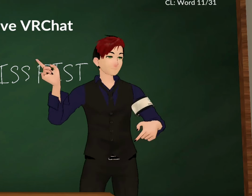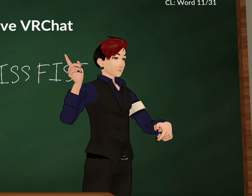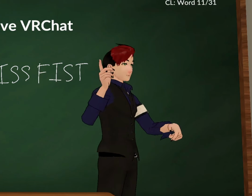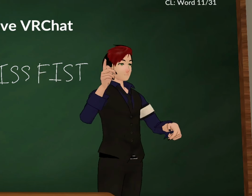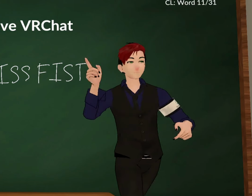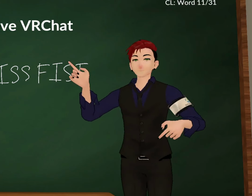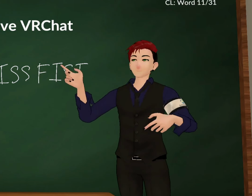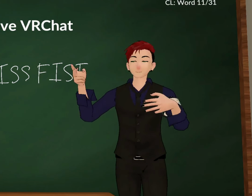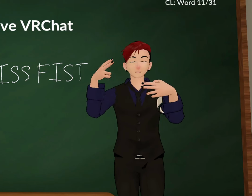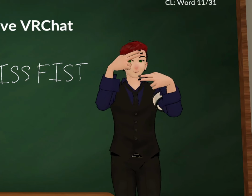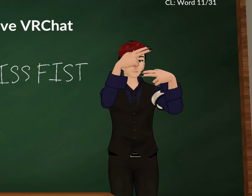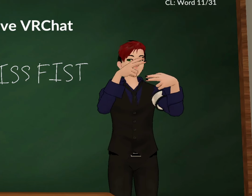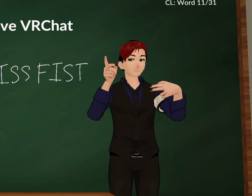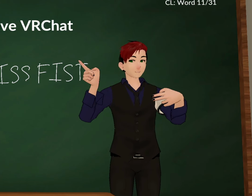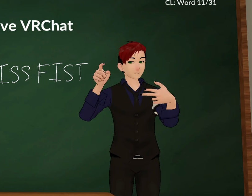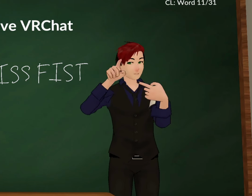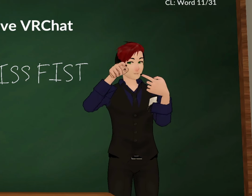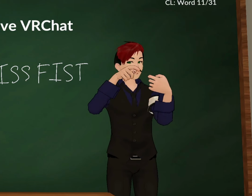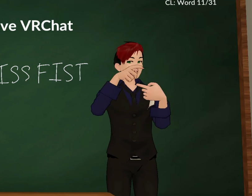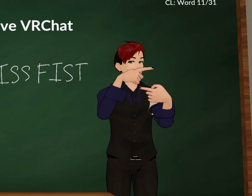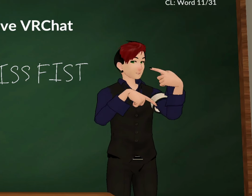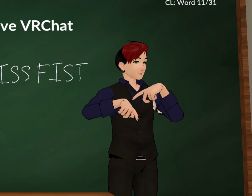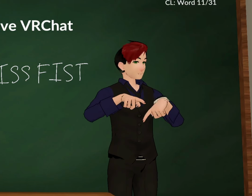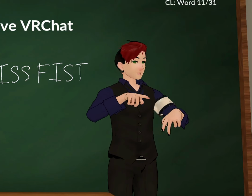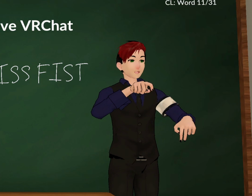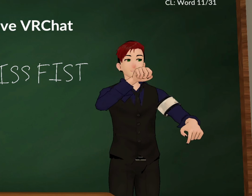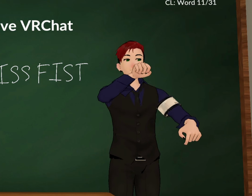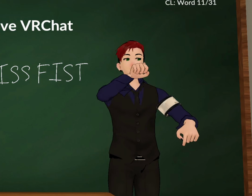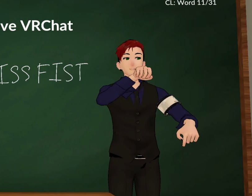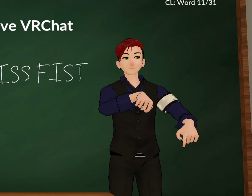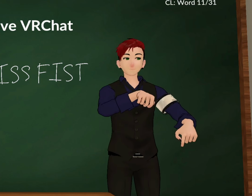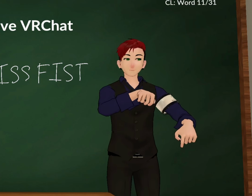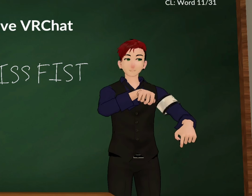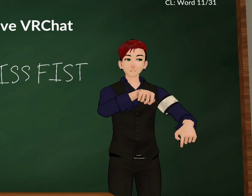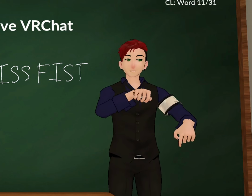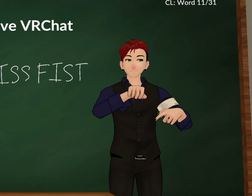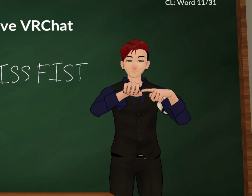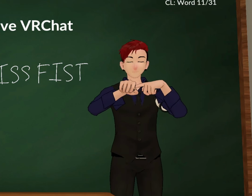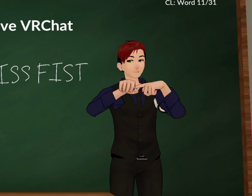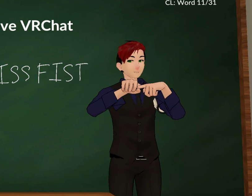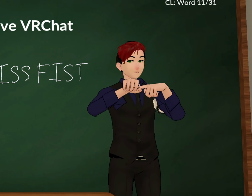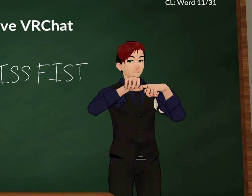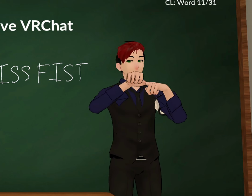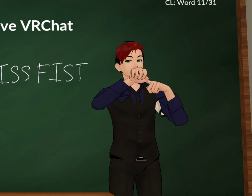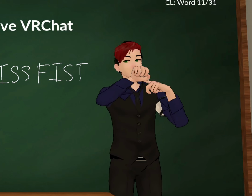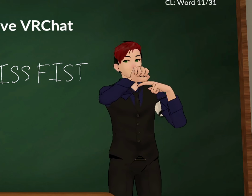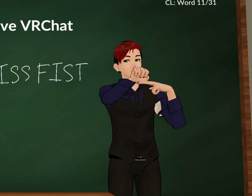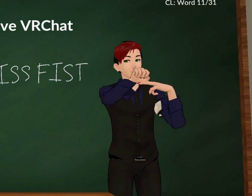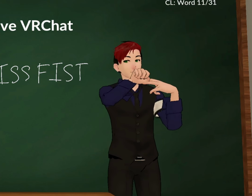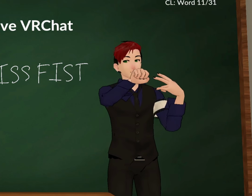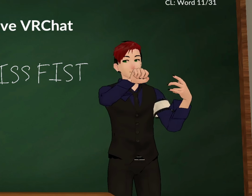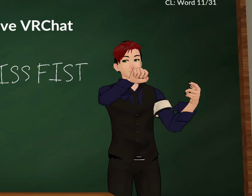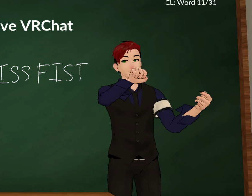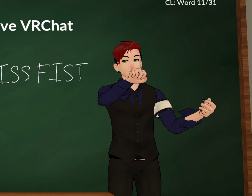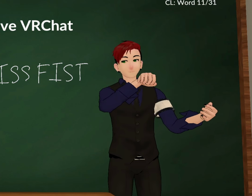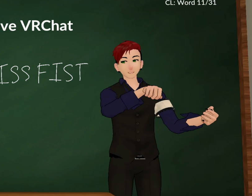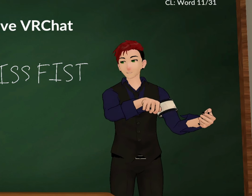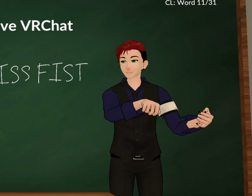All right. So this is the name of this specific sign, kiss fist. So you start with your fist, you put it to your lips, kiss it